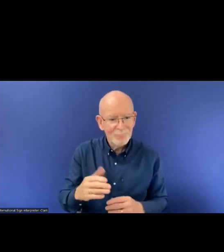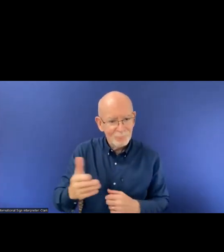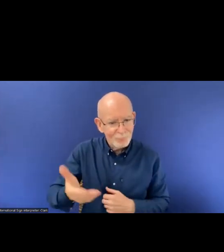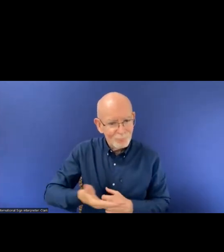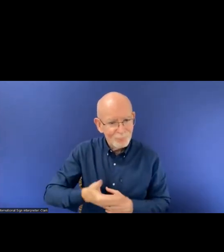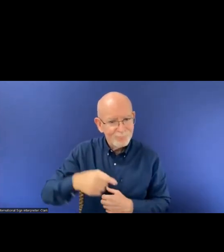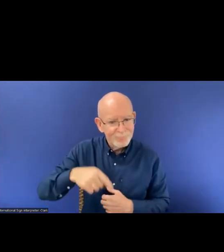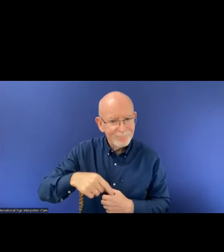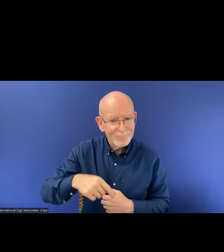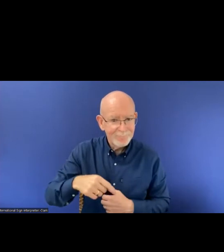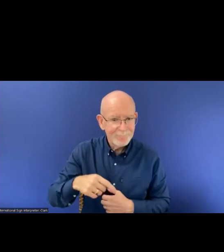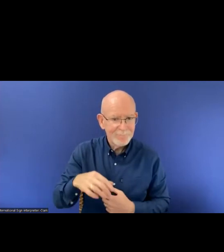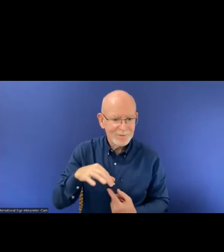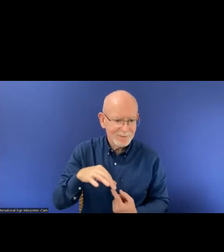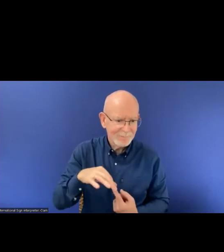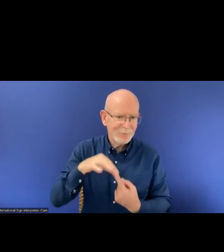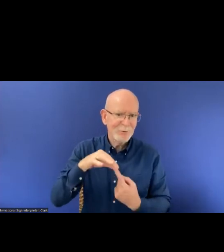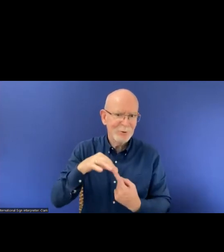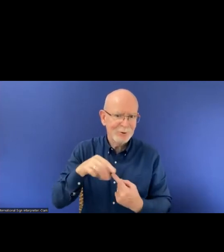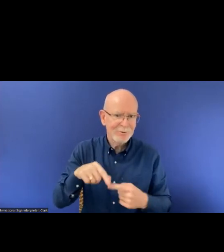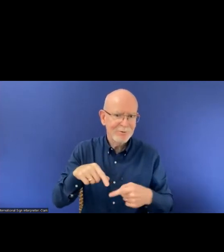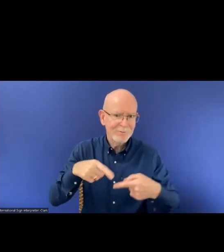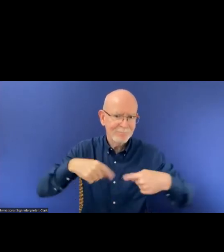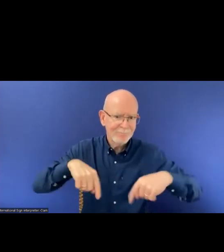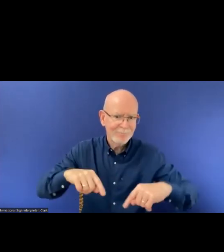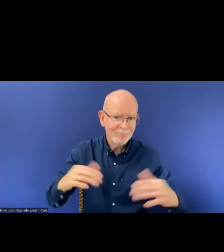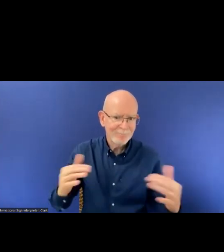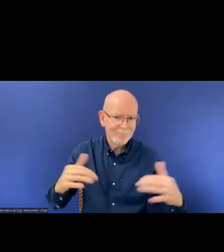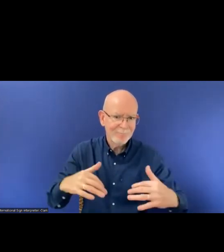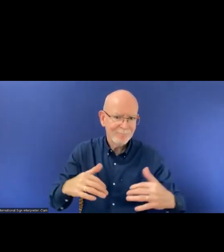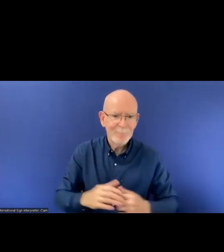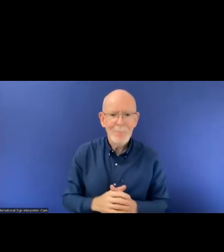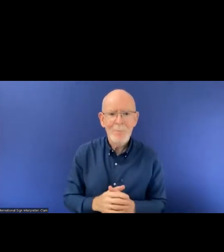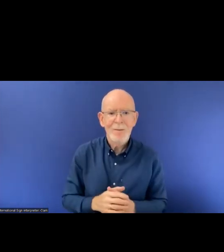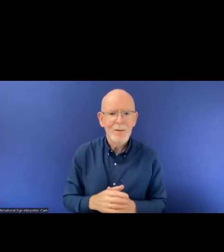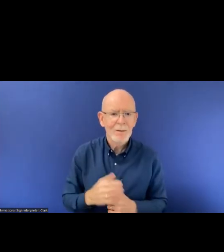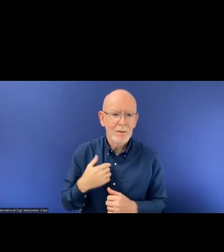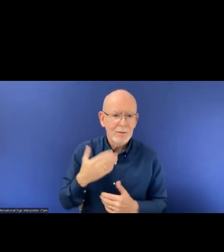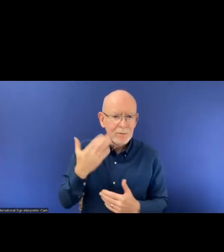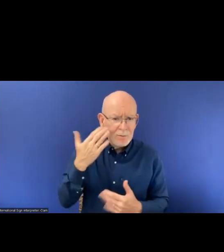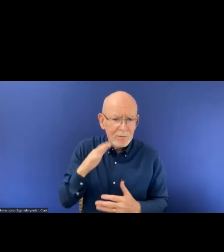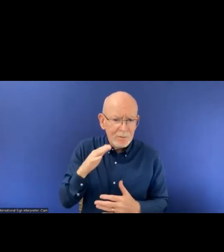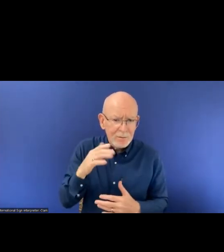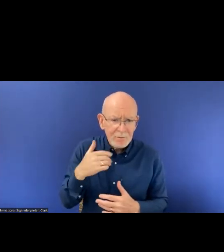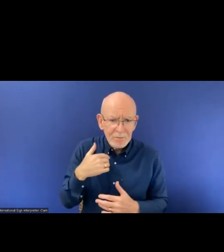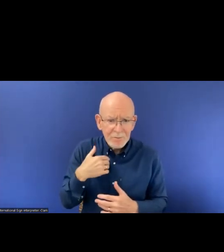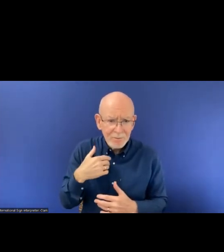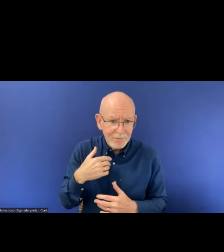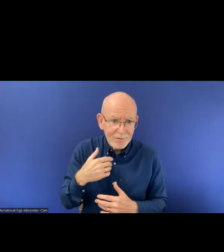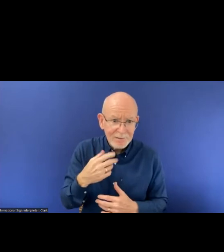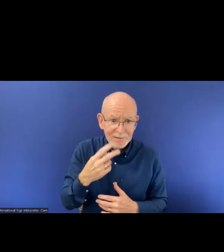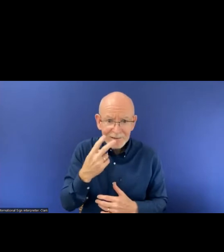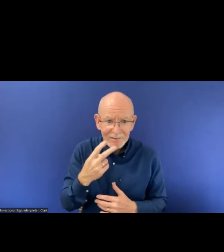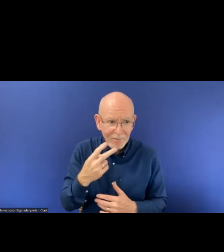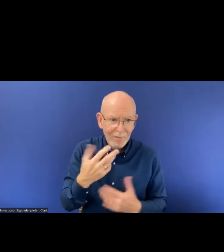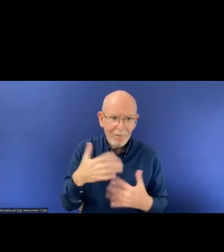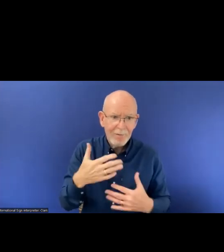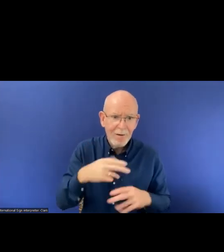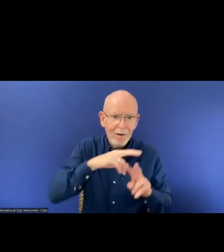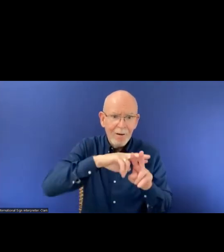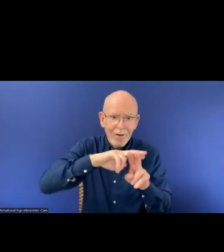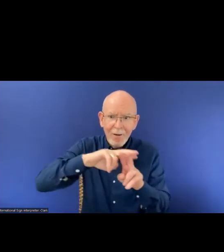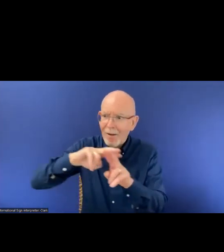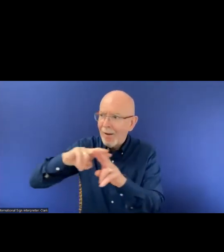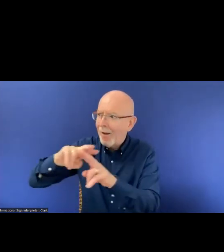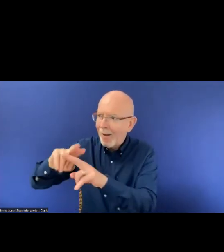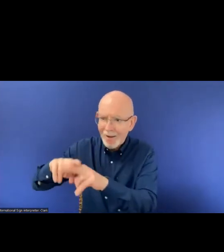many hashtags for one event. That gives you every clue you need that this is the place to be. And on a serious note,